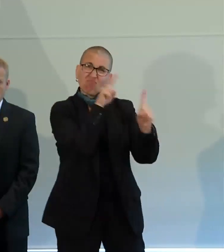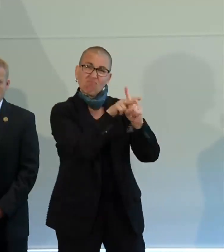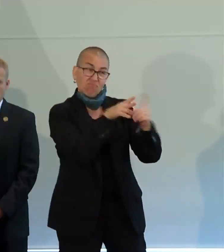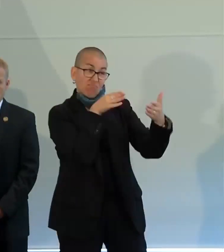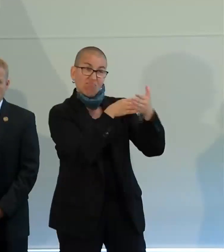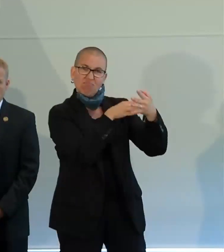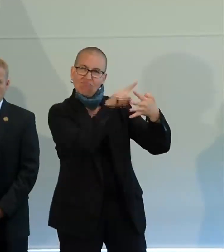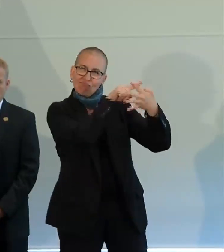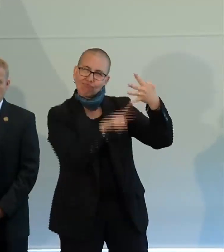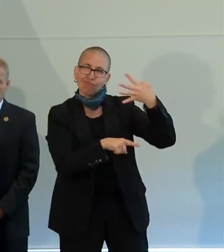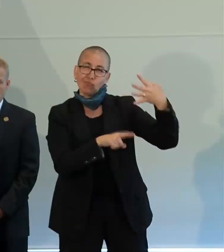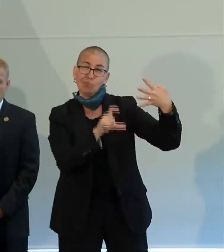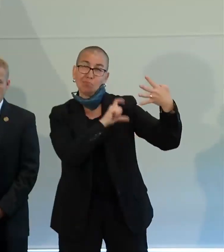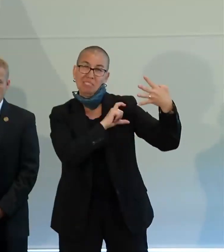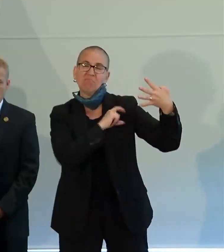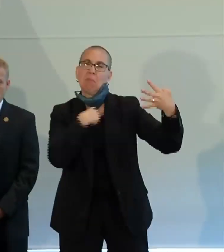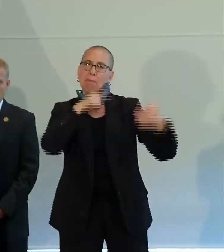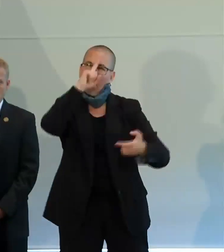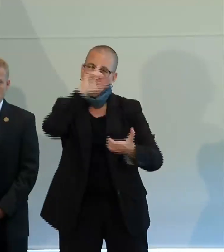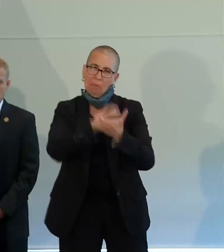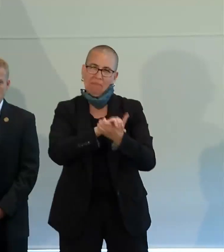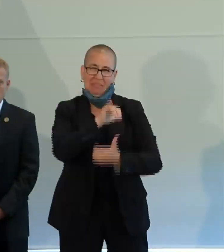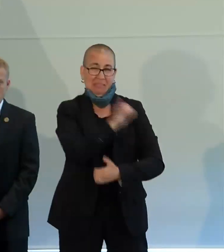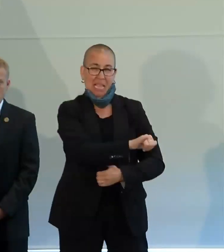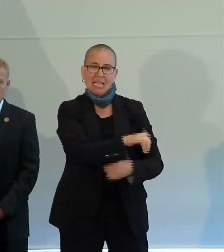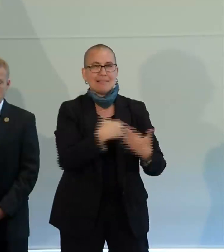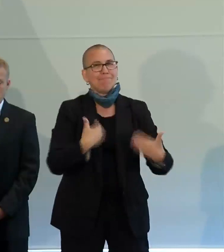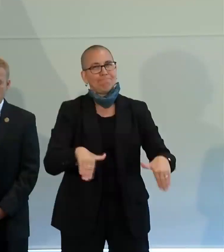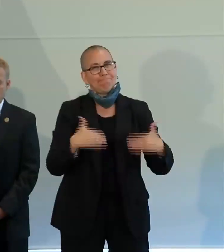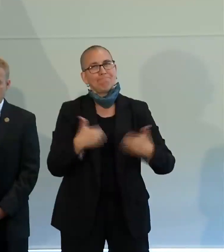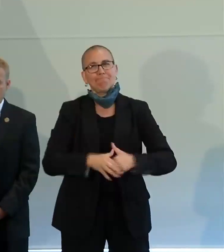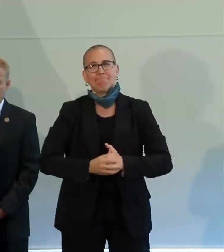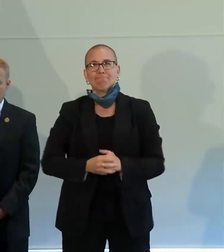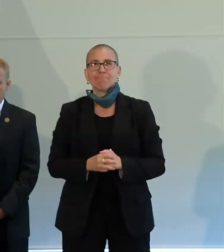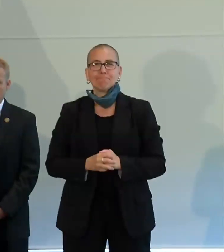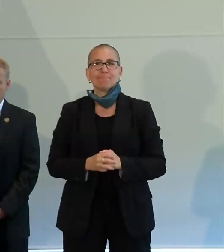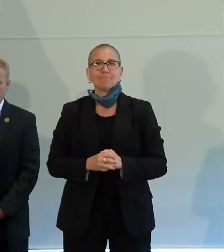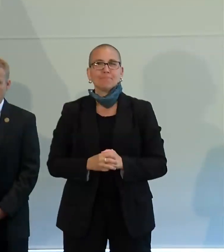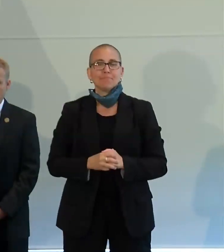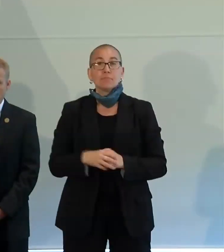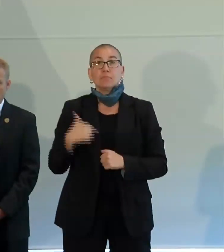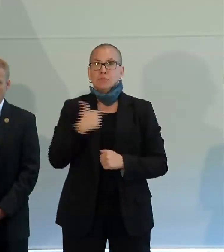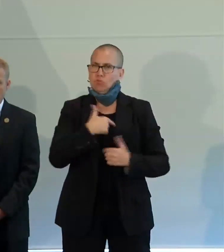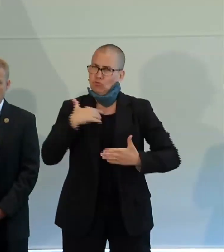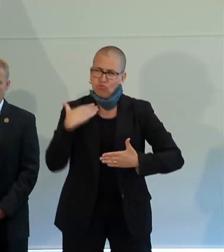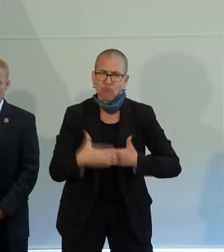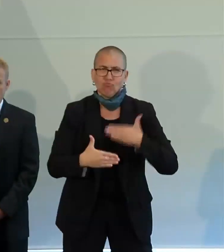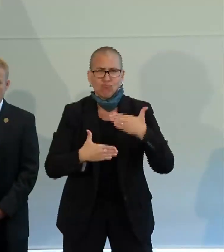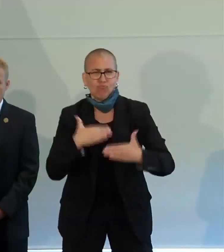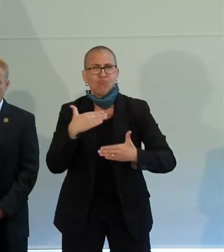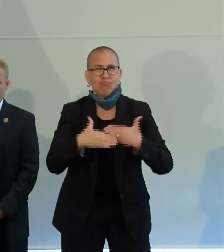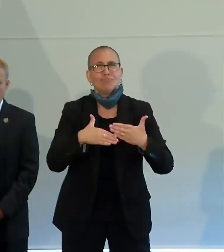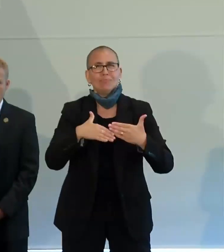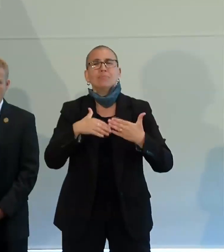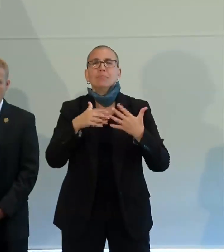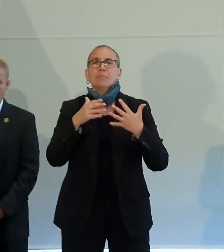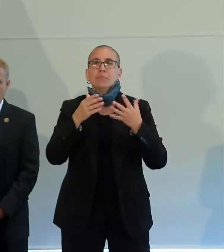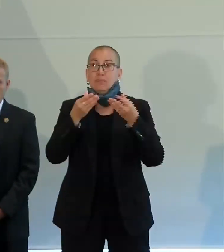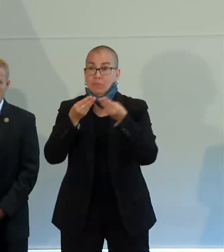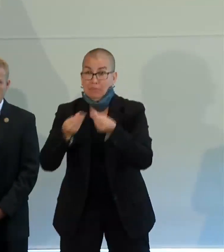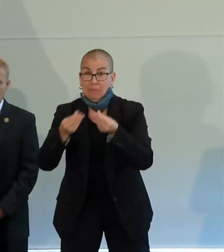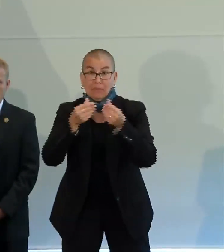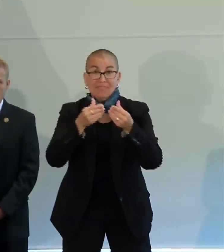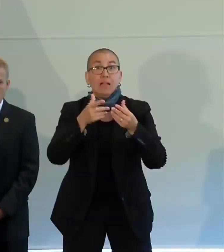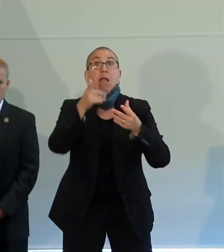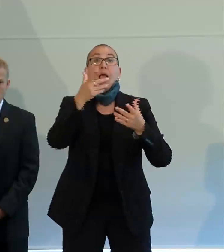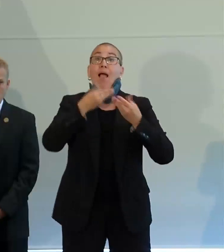is that one successful prosecution can rectify the hurt and loss that so many people feel. The solution